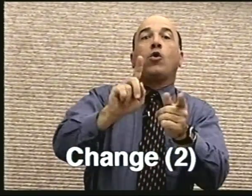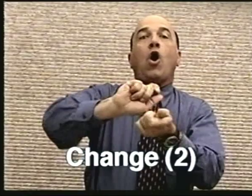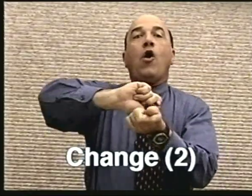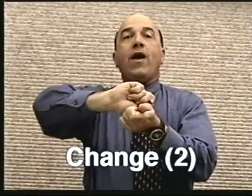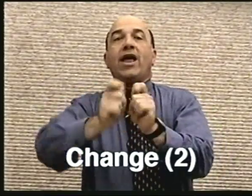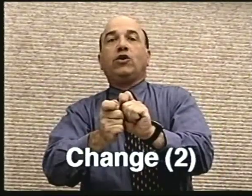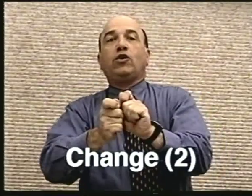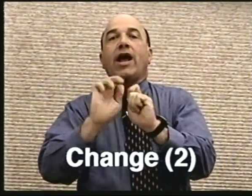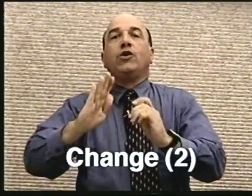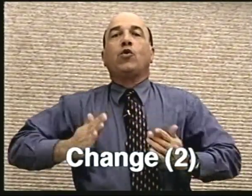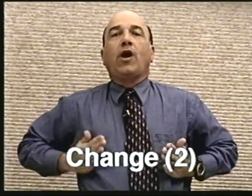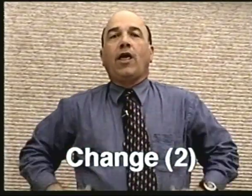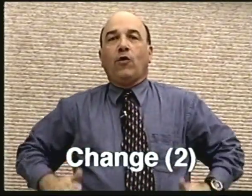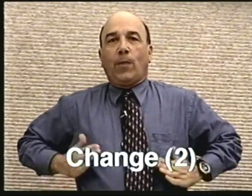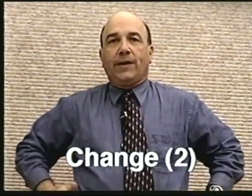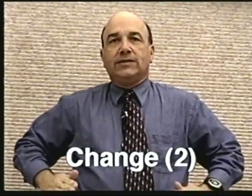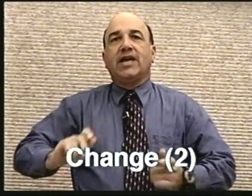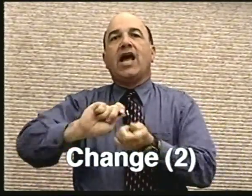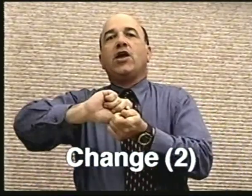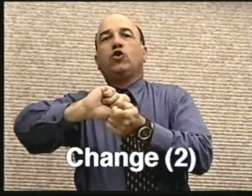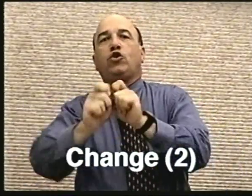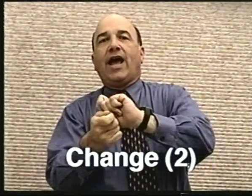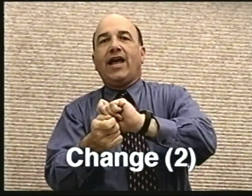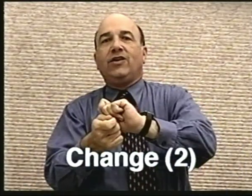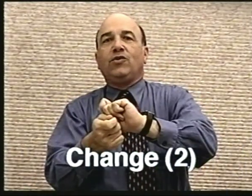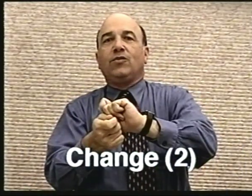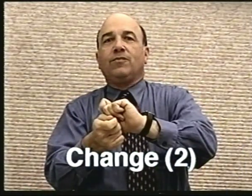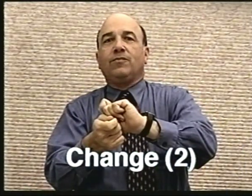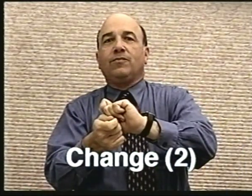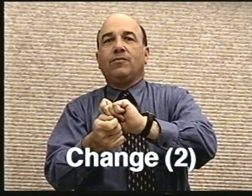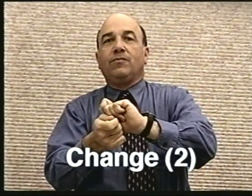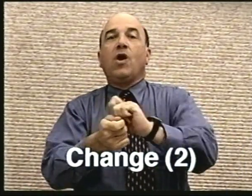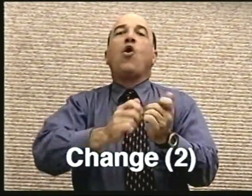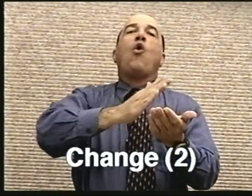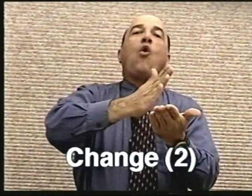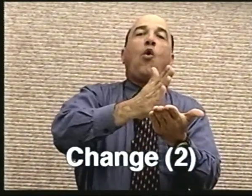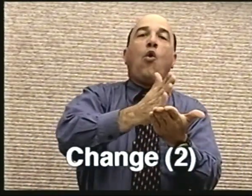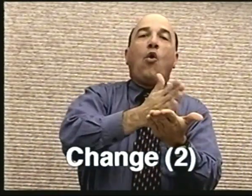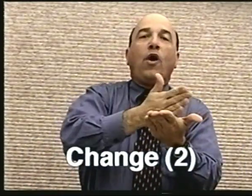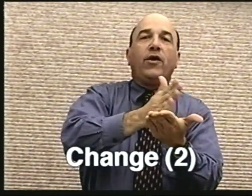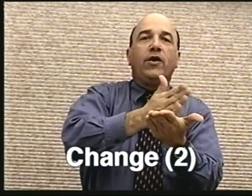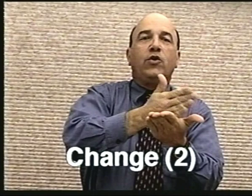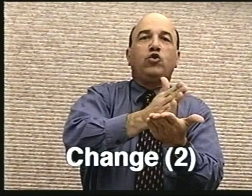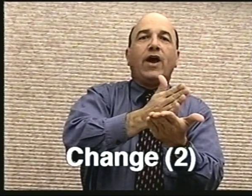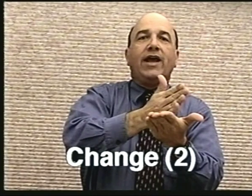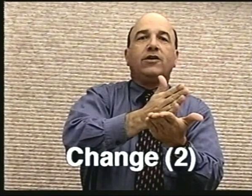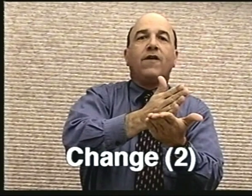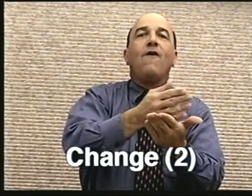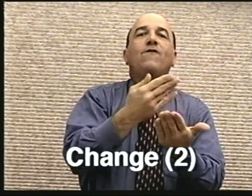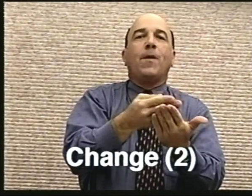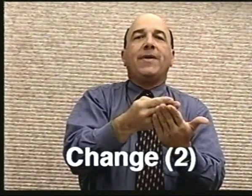or go and change your clothes. Change or change for money.